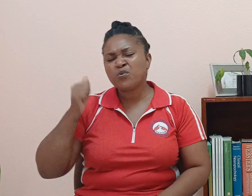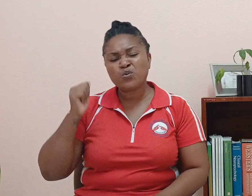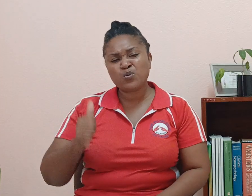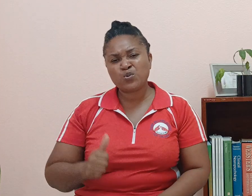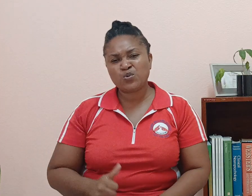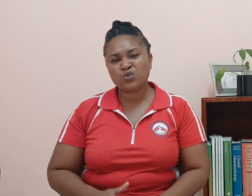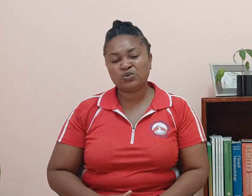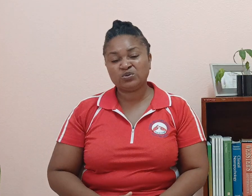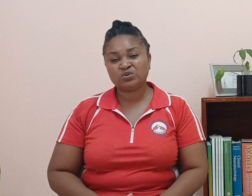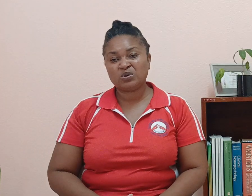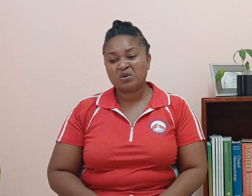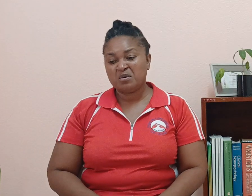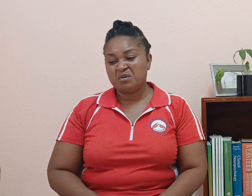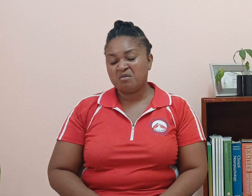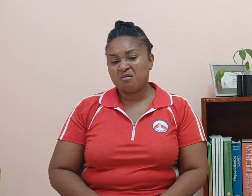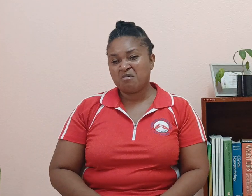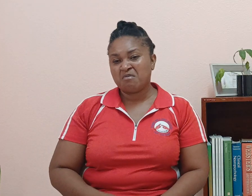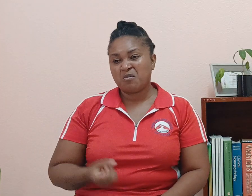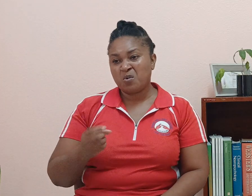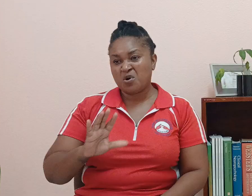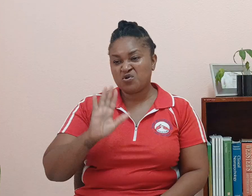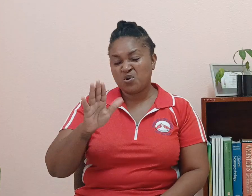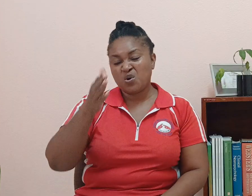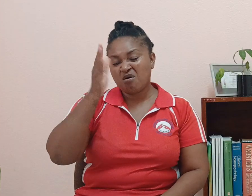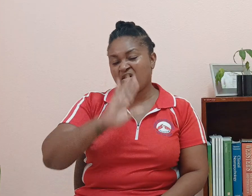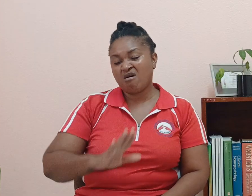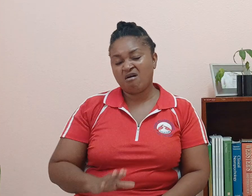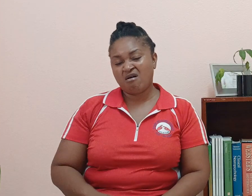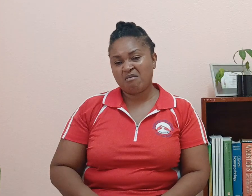or any of the king's gods for that matter.